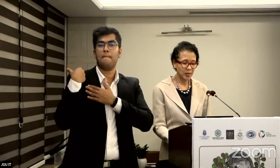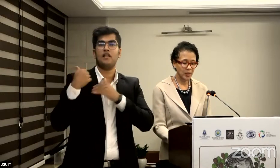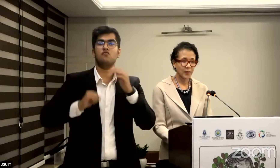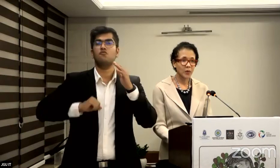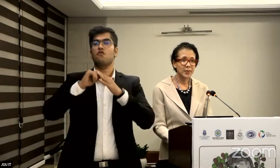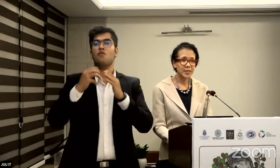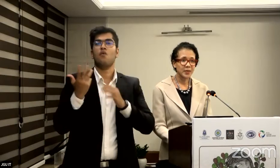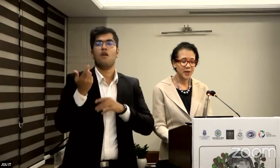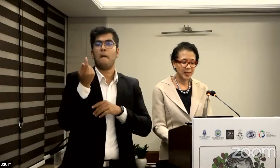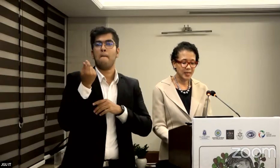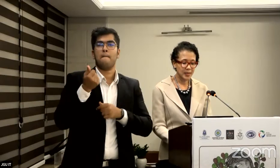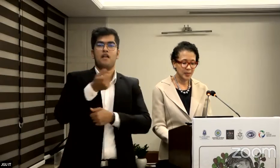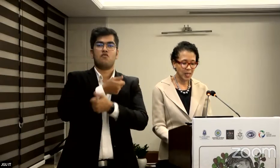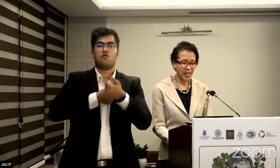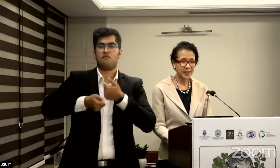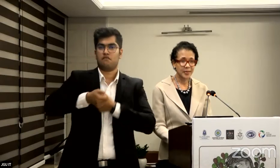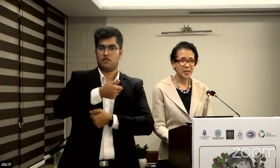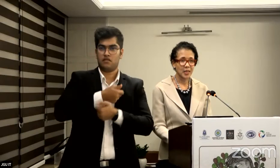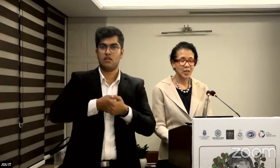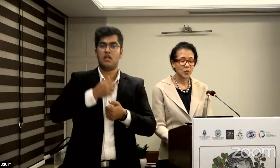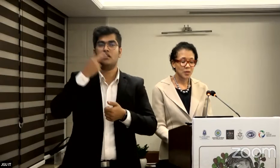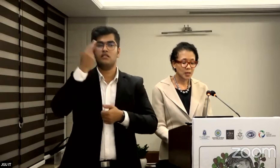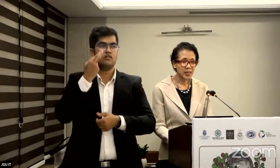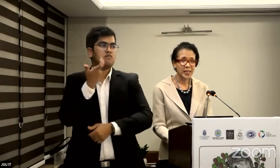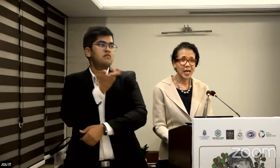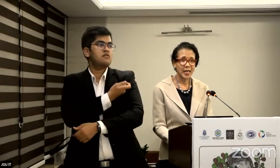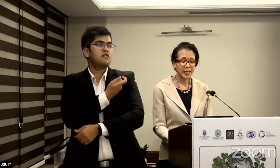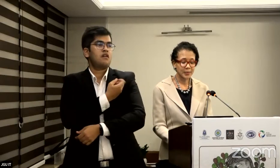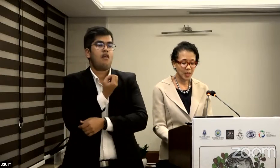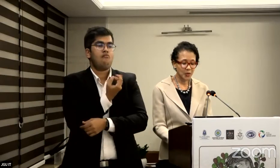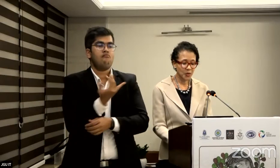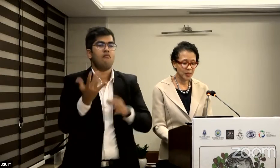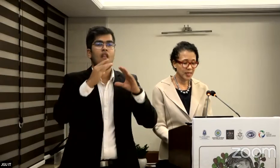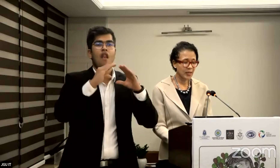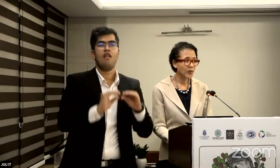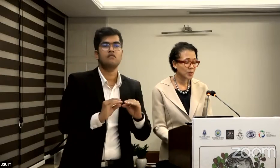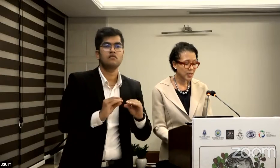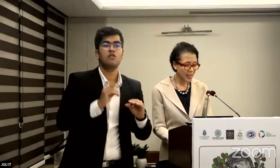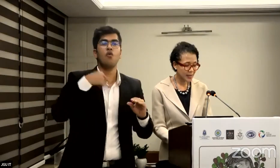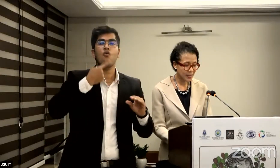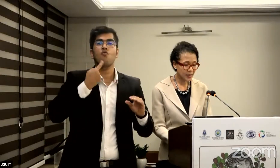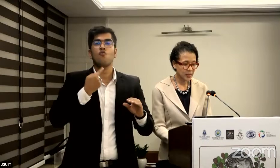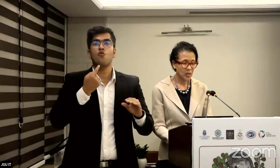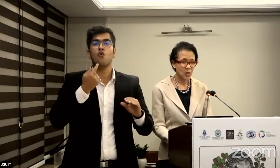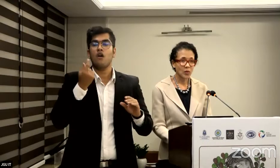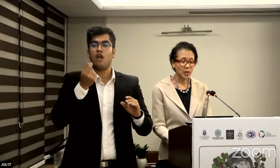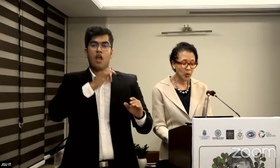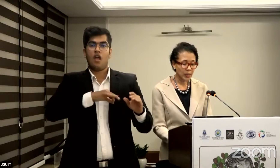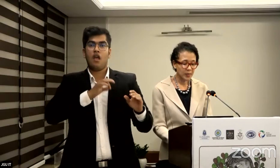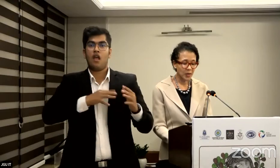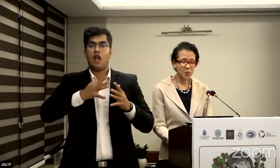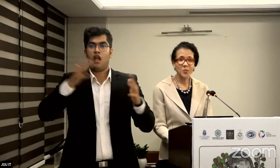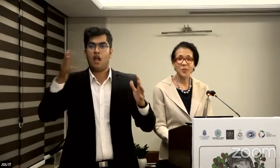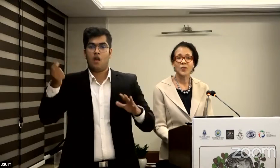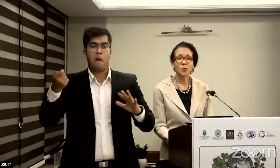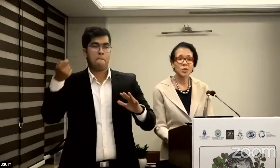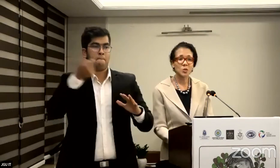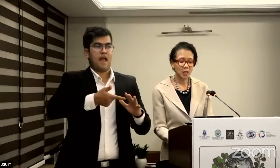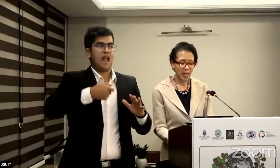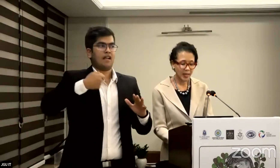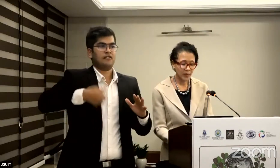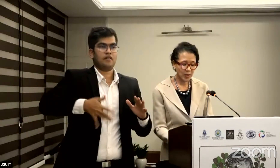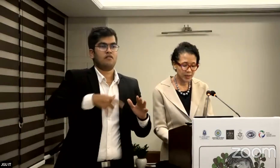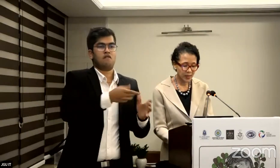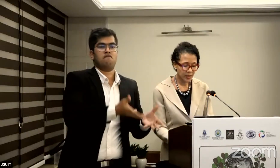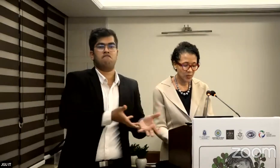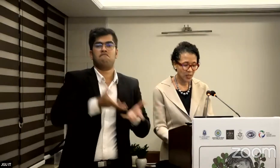competition for limited vaccine supplies, resulting in high-income countries getting first access, with low-income countries being forced to